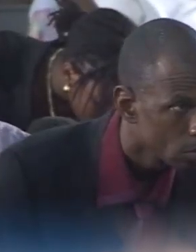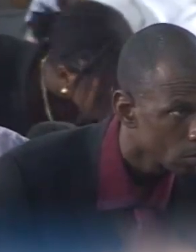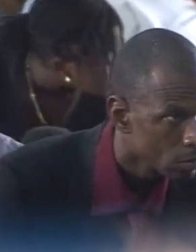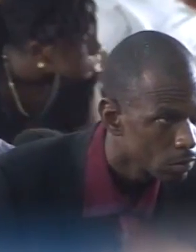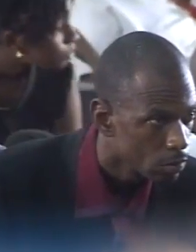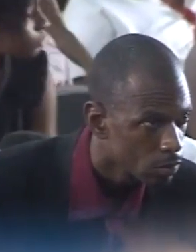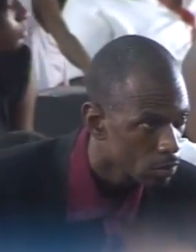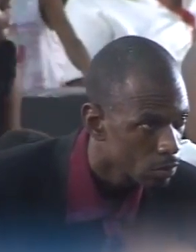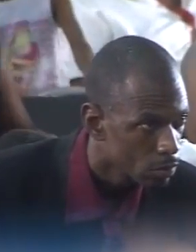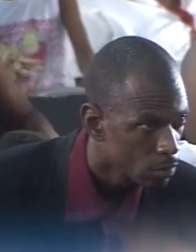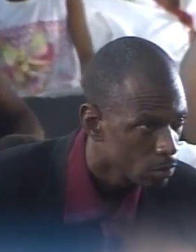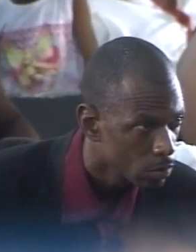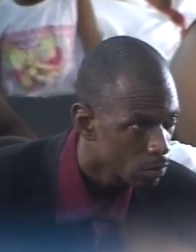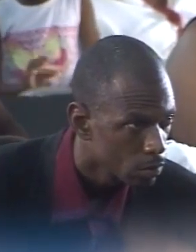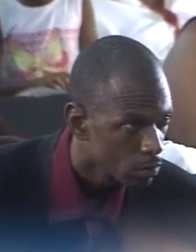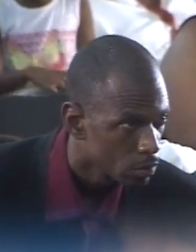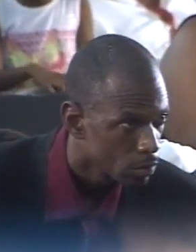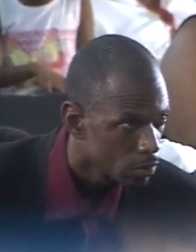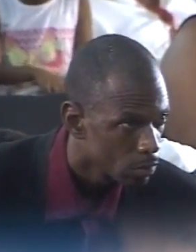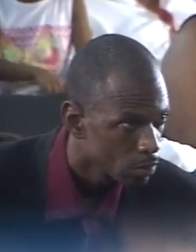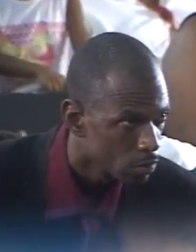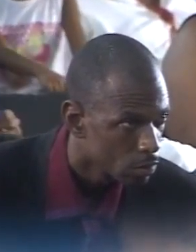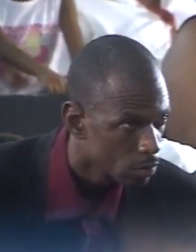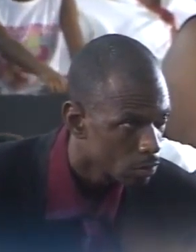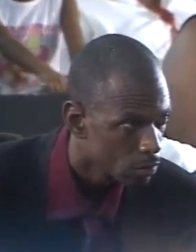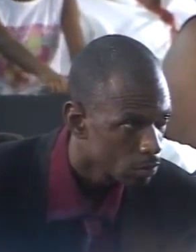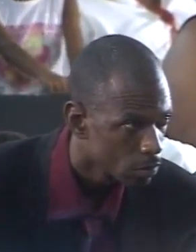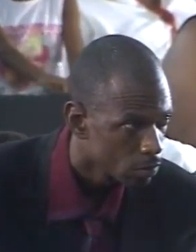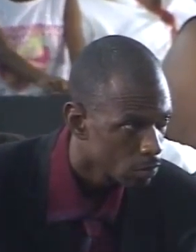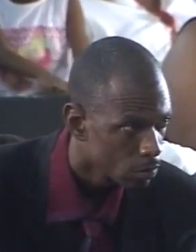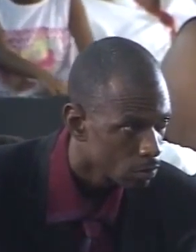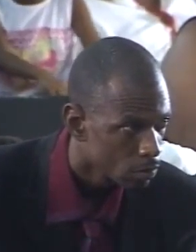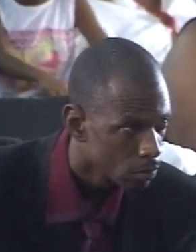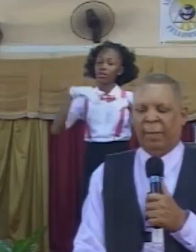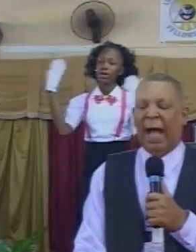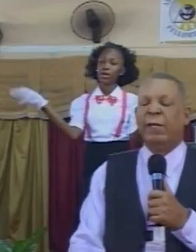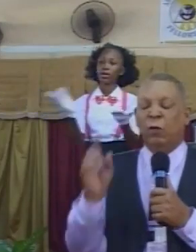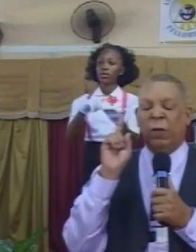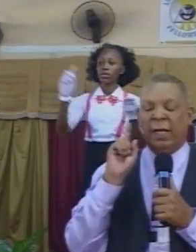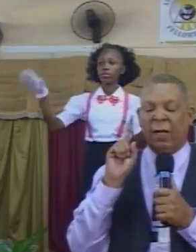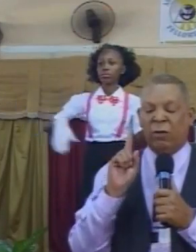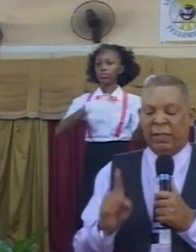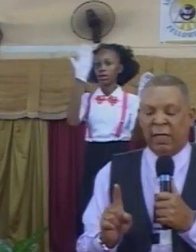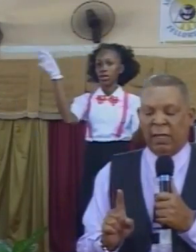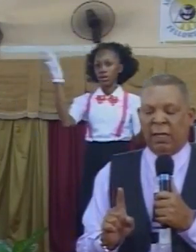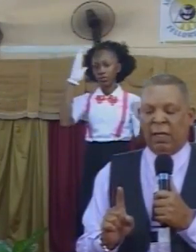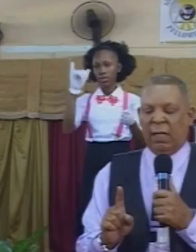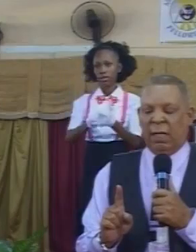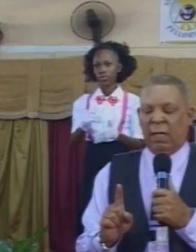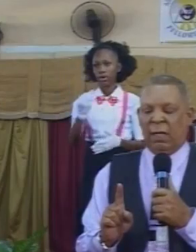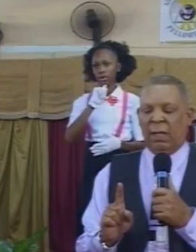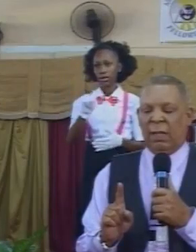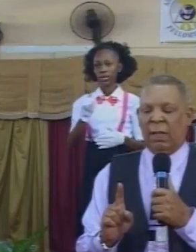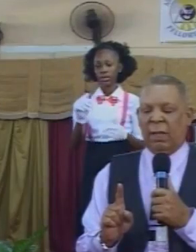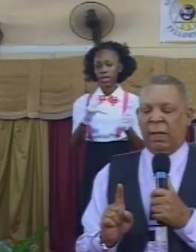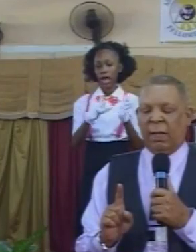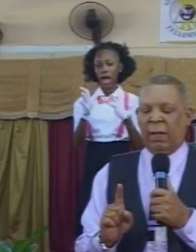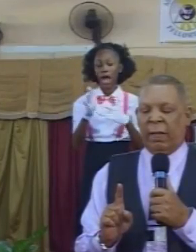What a waste of humanity. Of time. If you're here this morning and you know you're not a Christian,